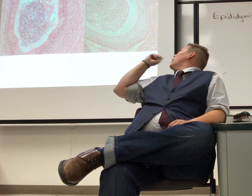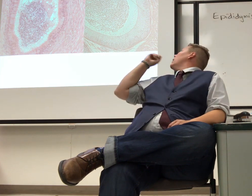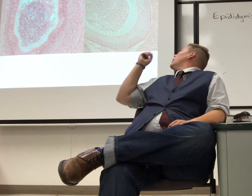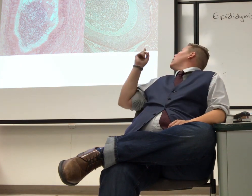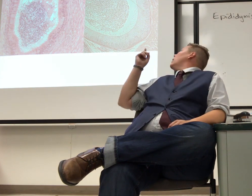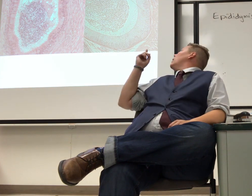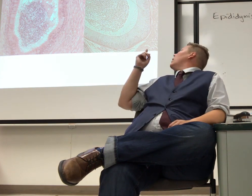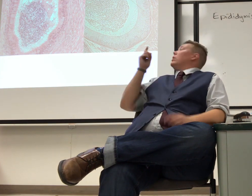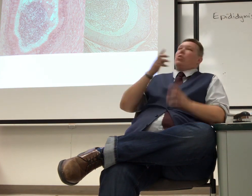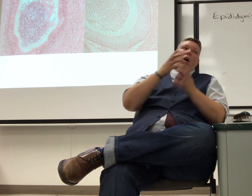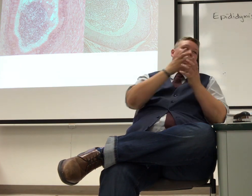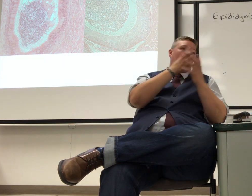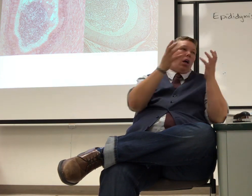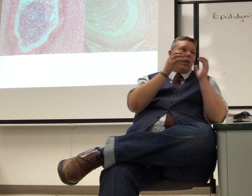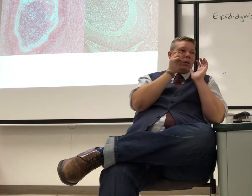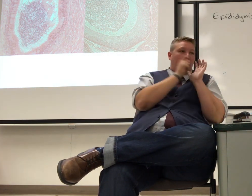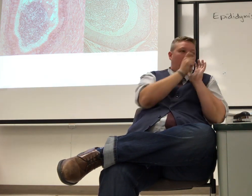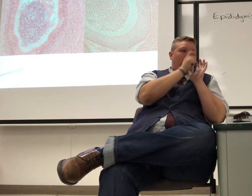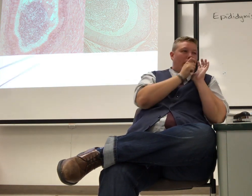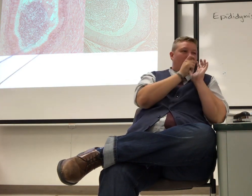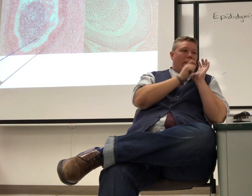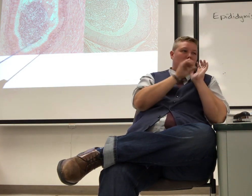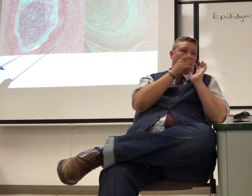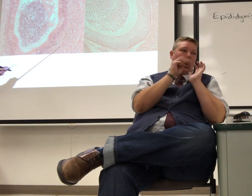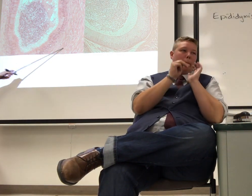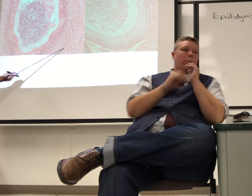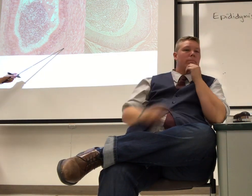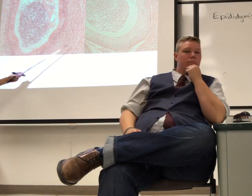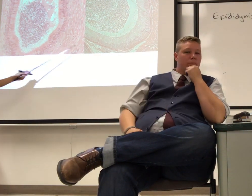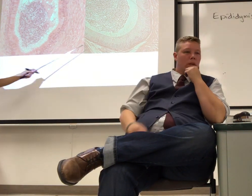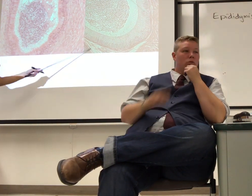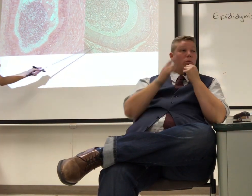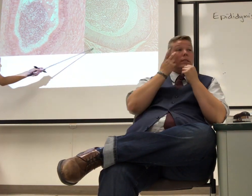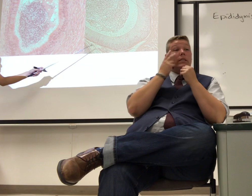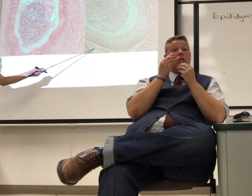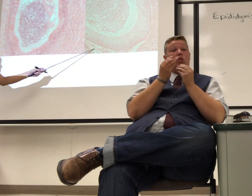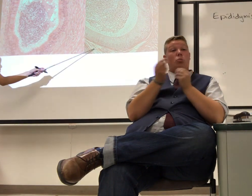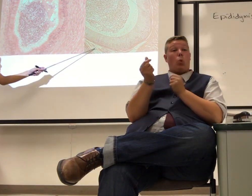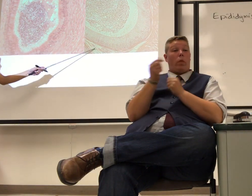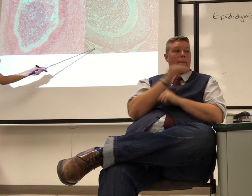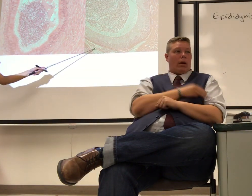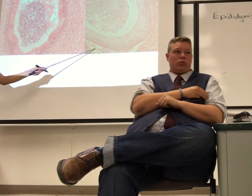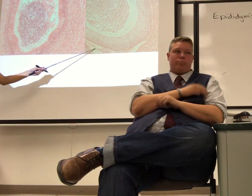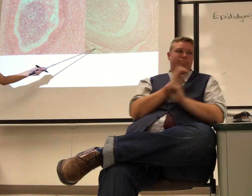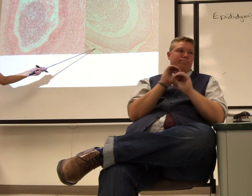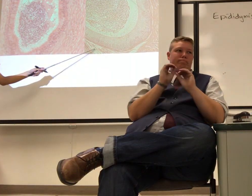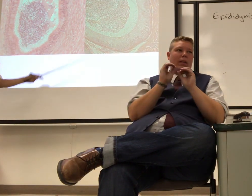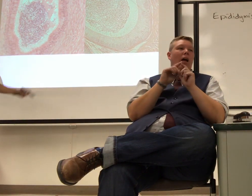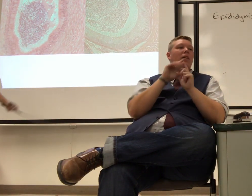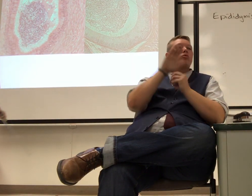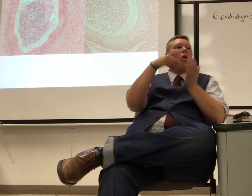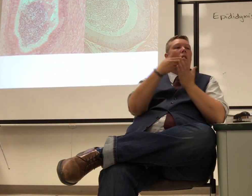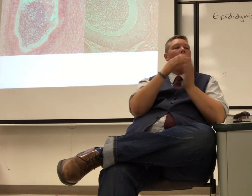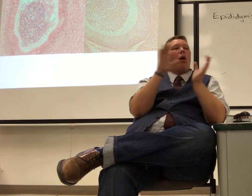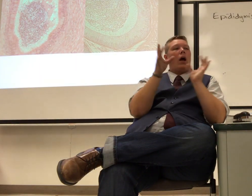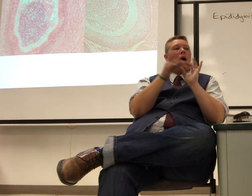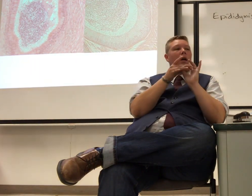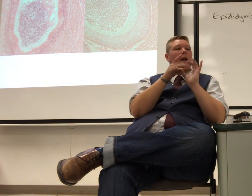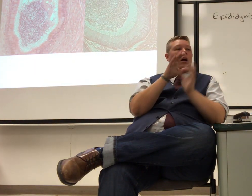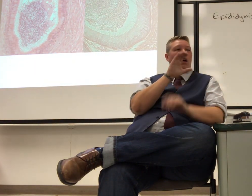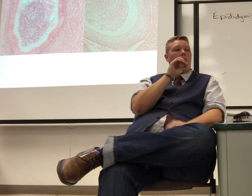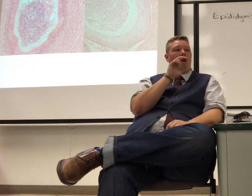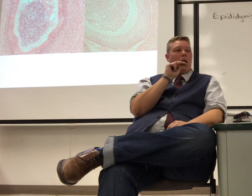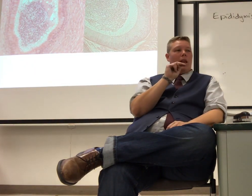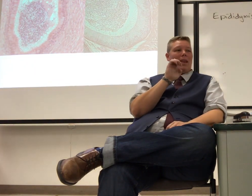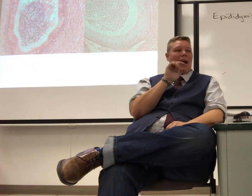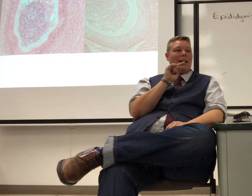how do you tell the difference? Well, smooth muscle present. There's no smooth muscle here. That's connective tissue. That's kind of why I had to write